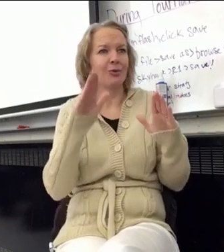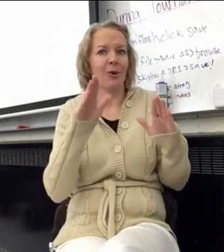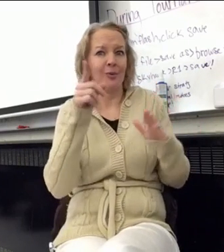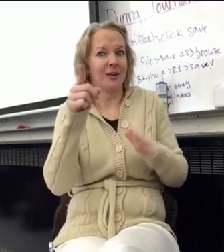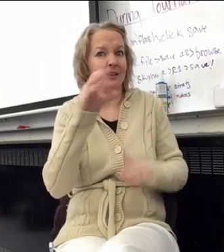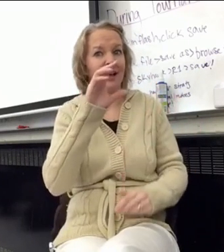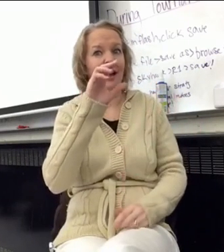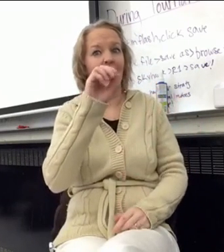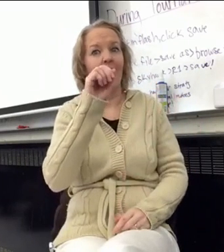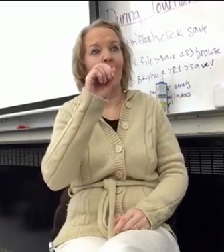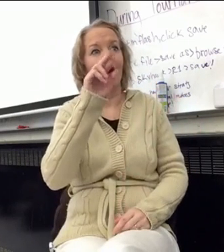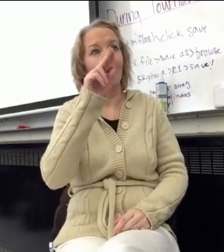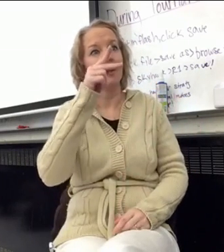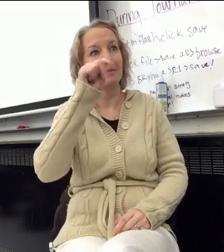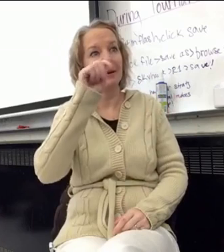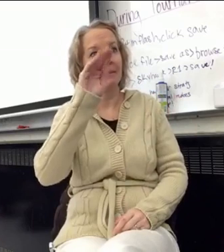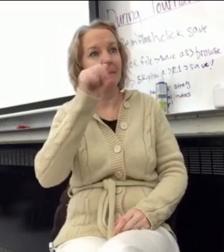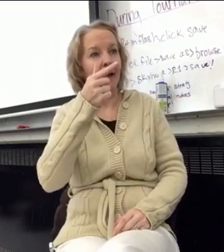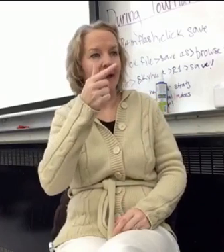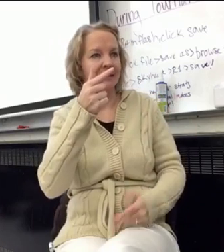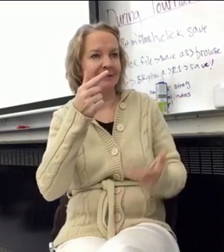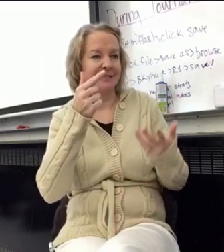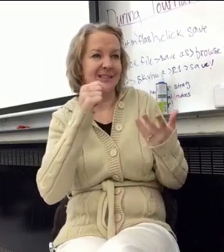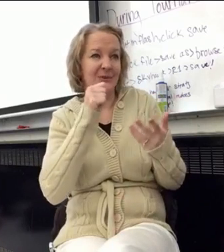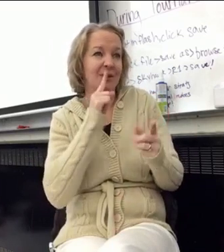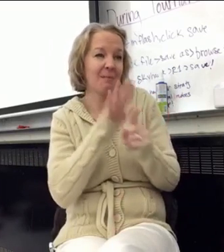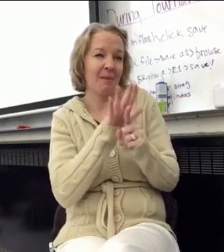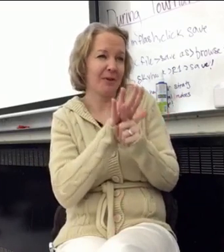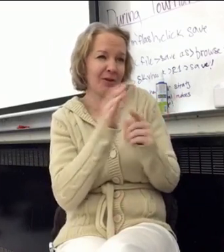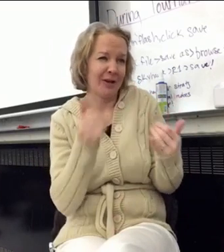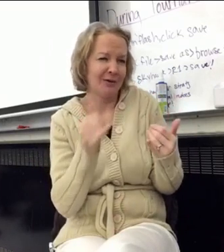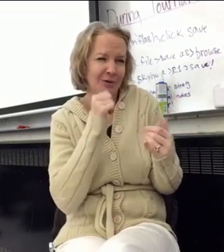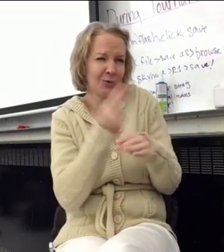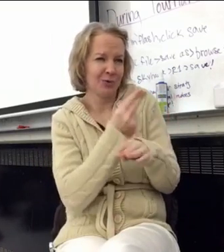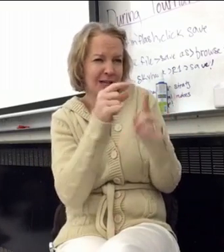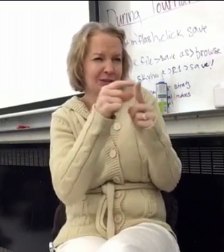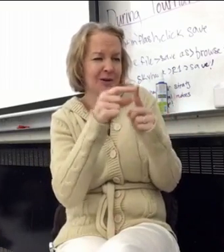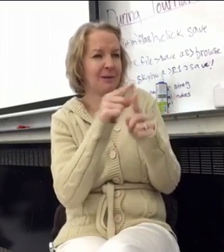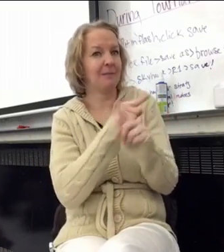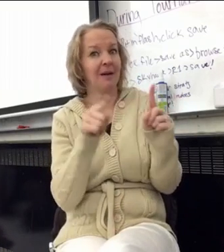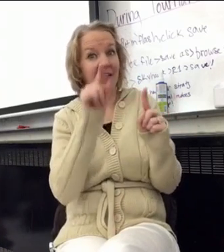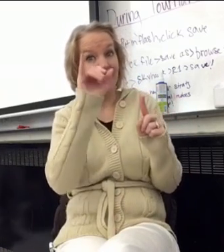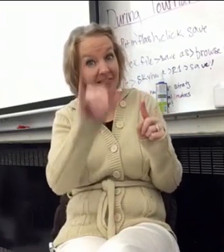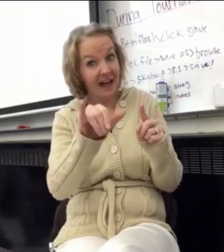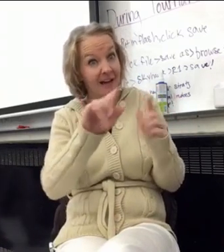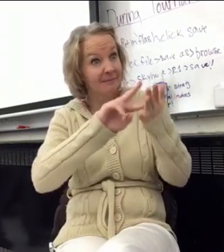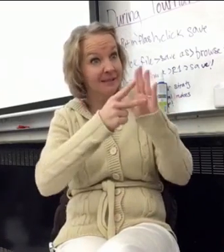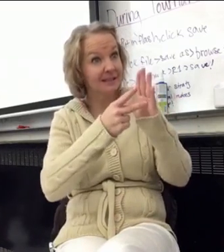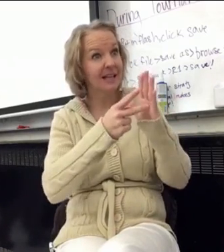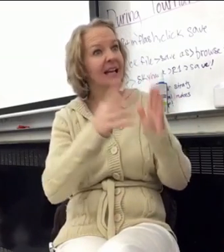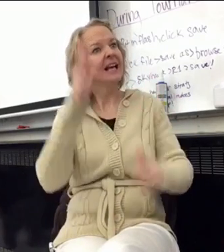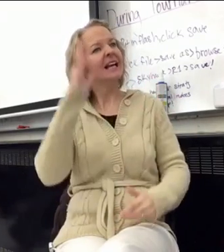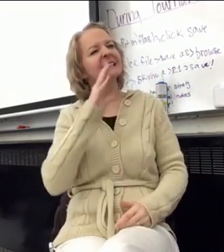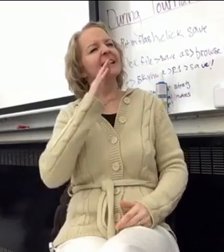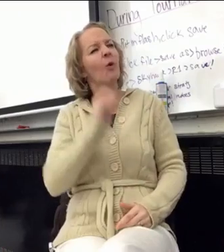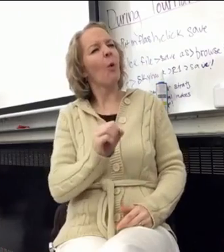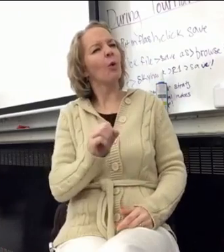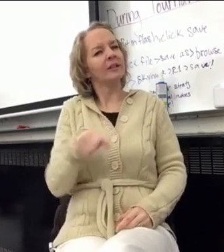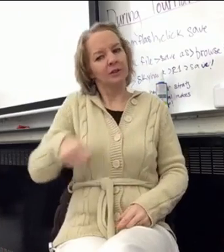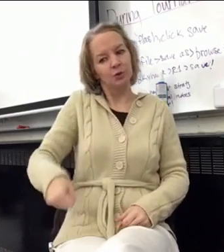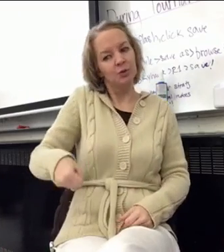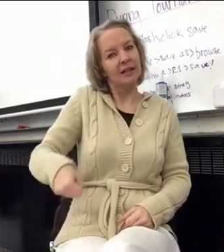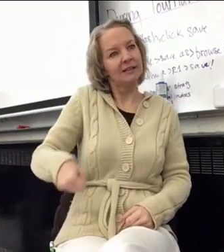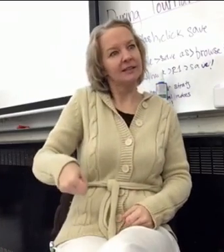carpetbag is. That's because it's not very popular nowadays. A carpetbag was an old type of suitcase. It was larger than a purse, and